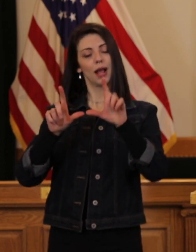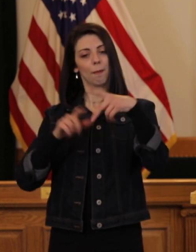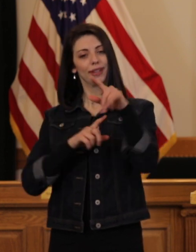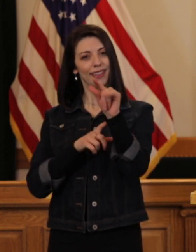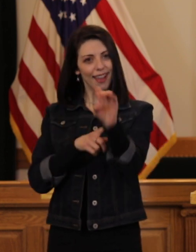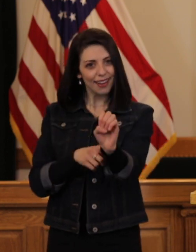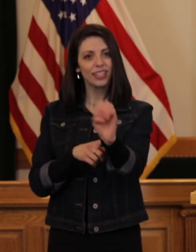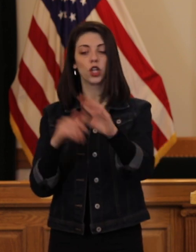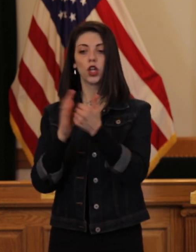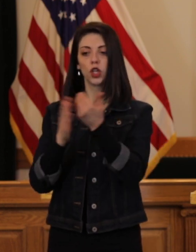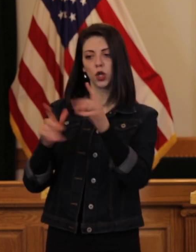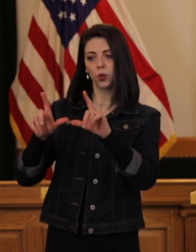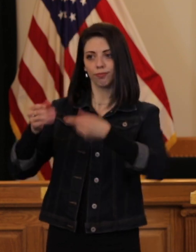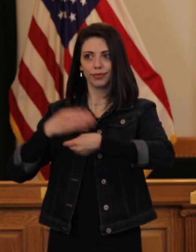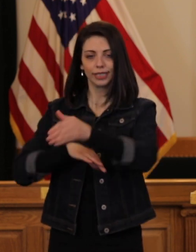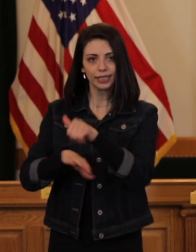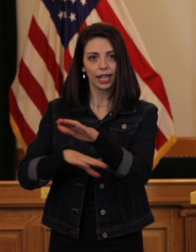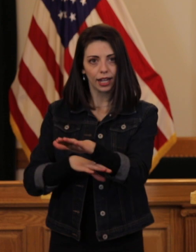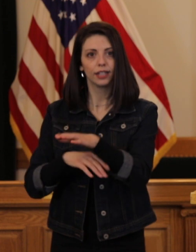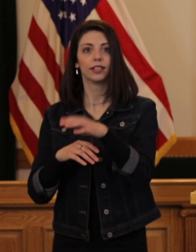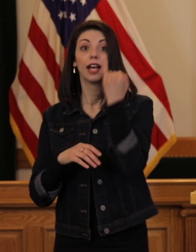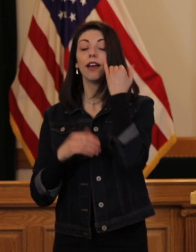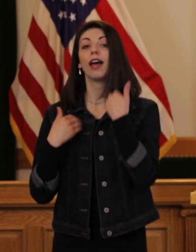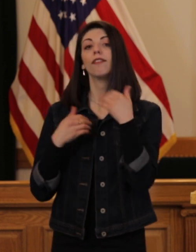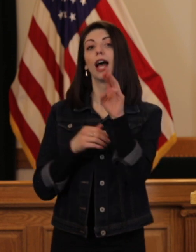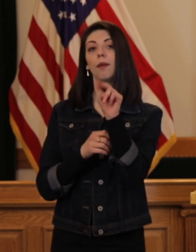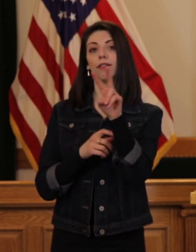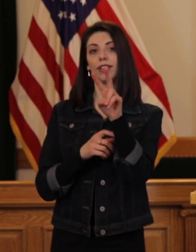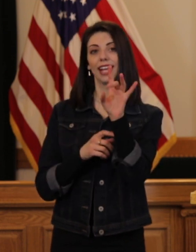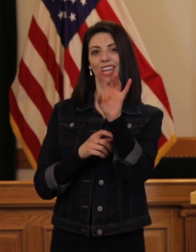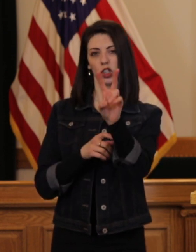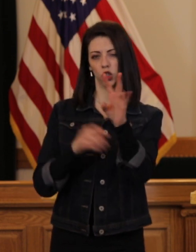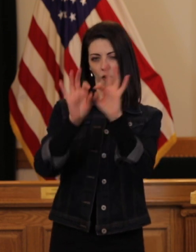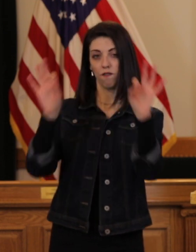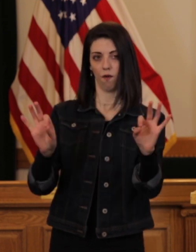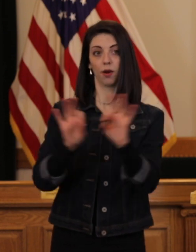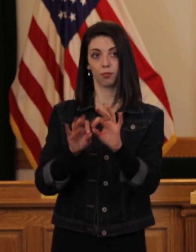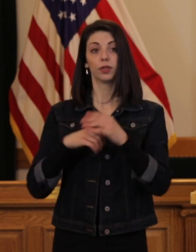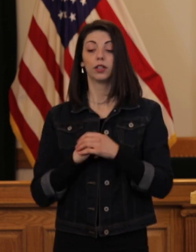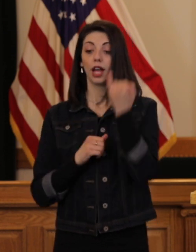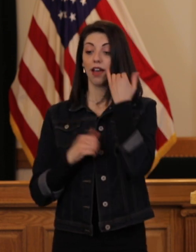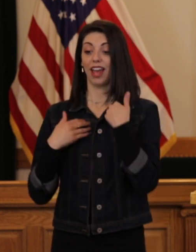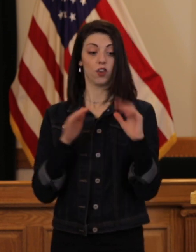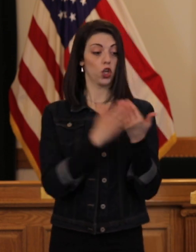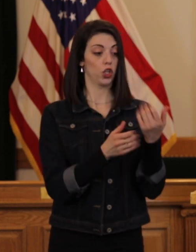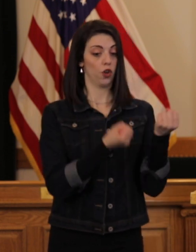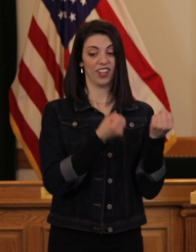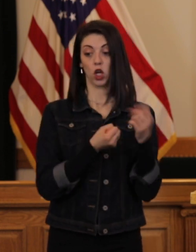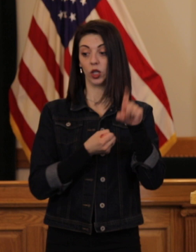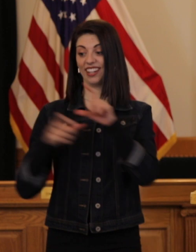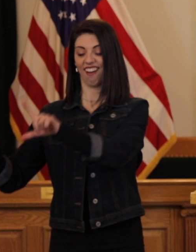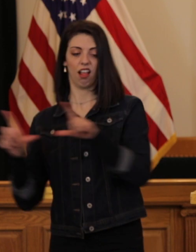new plates for vehicles with an MV82 form, the transference of plates to another vehicle,